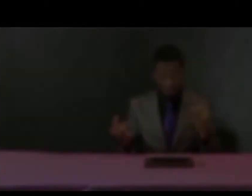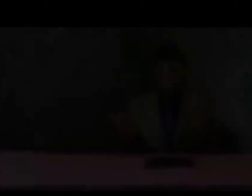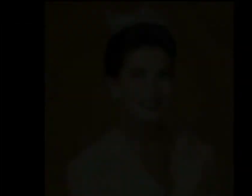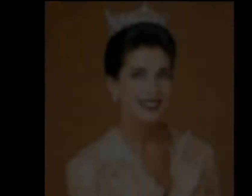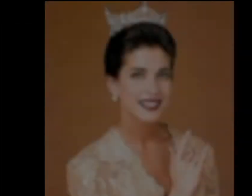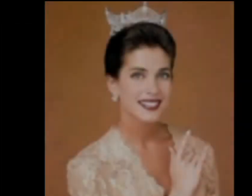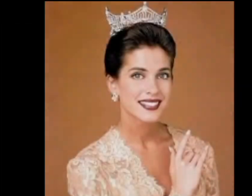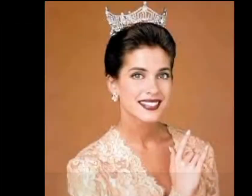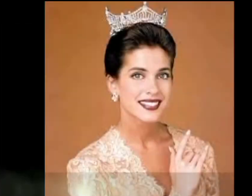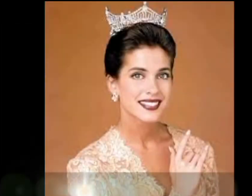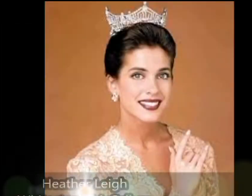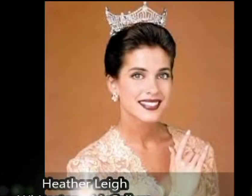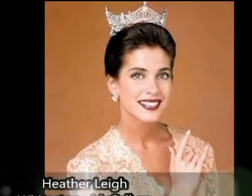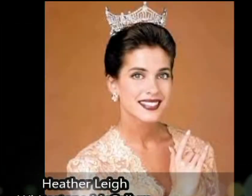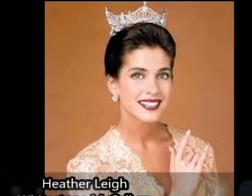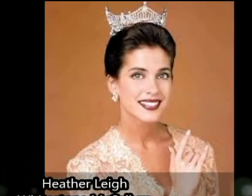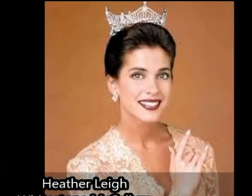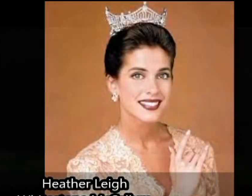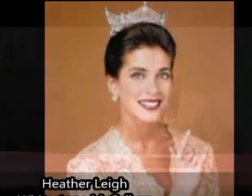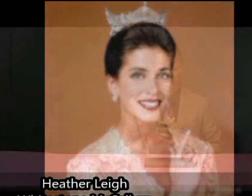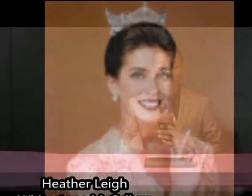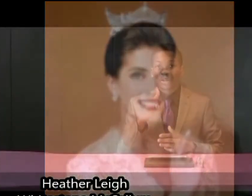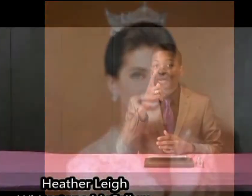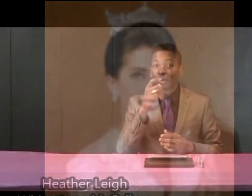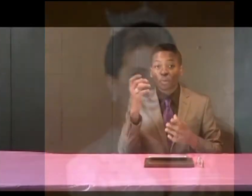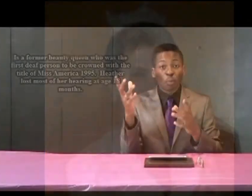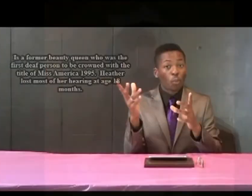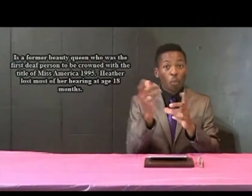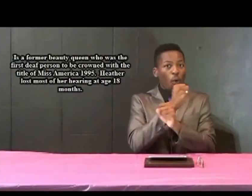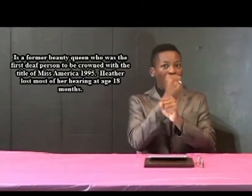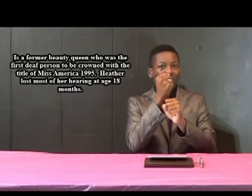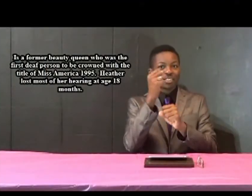So the last person we're going to talk about today,